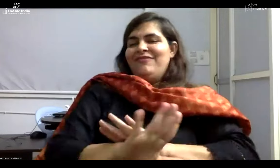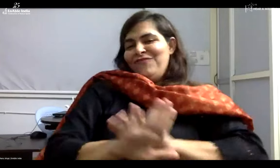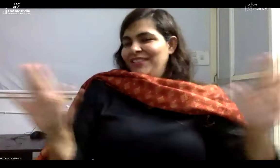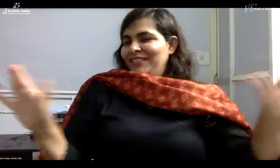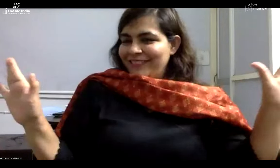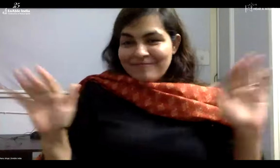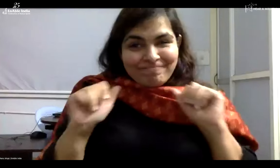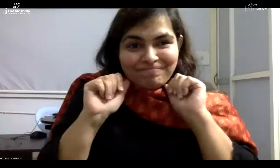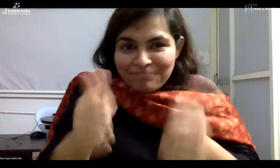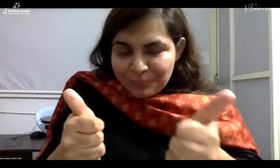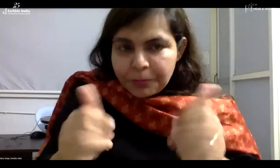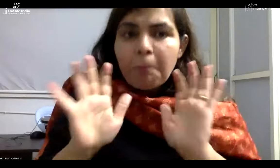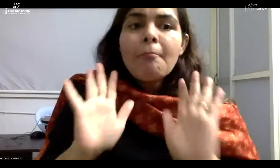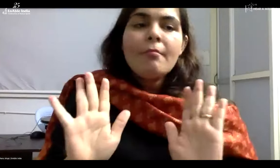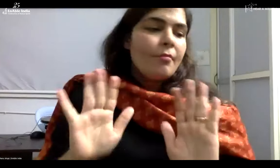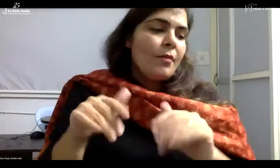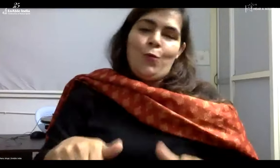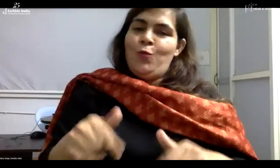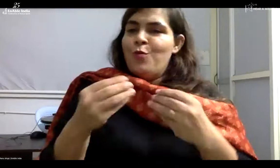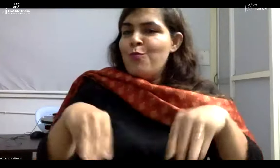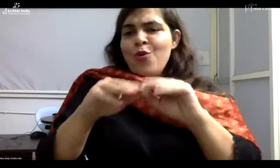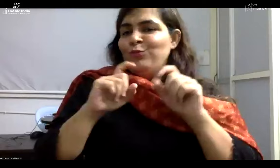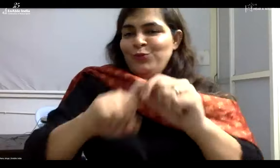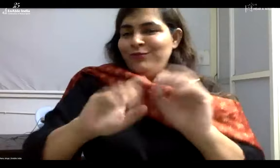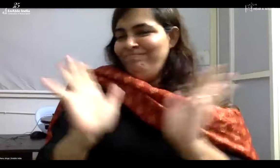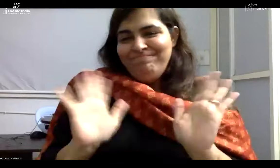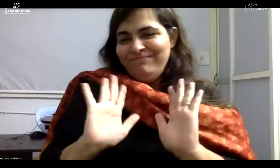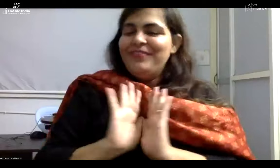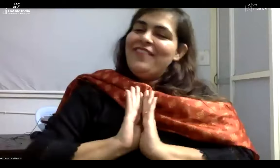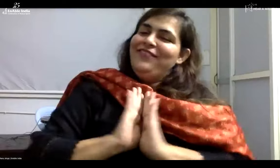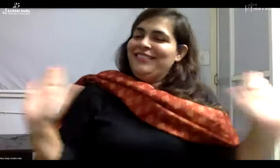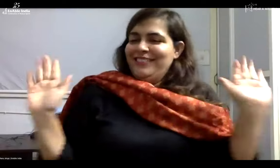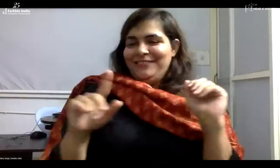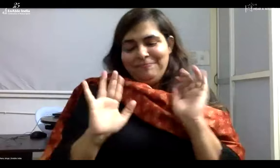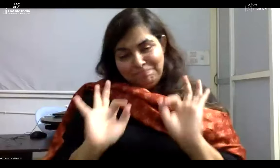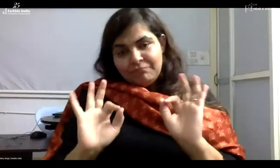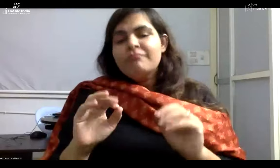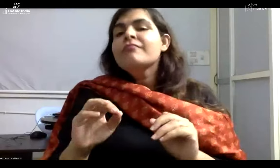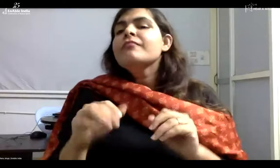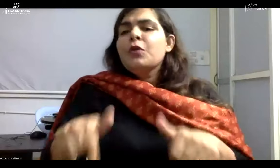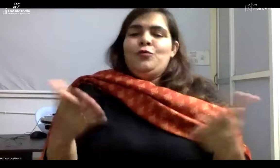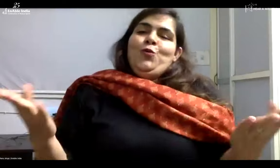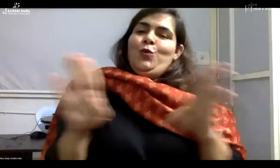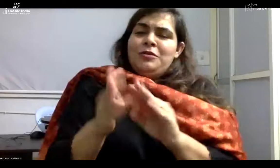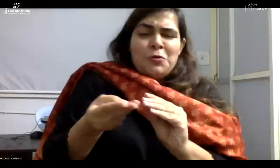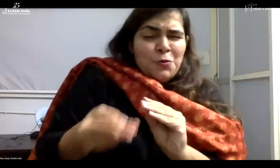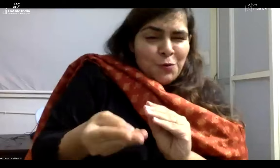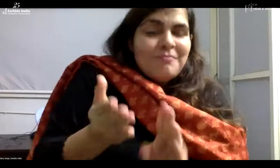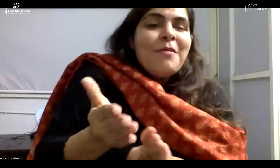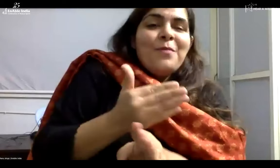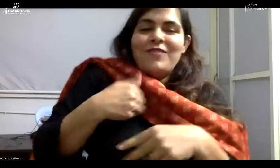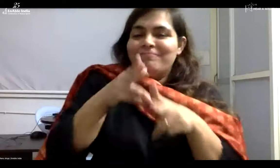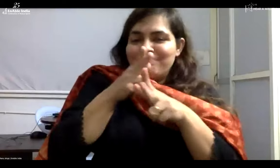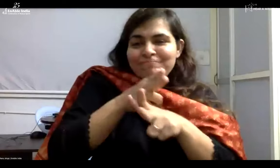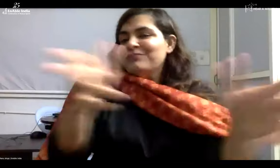friend and you talk to them, you have fun and a good laugh. And after that, your stress reduces. So is it a